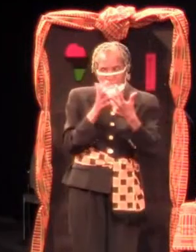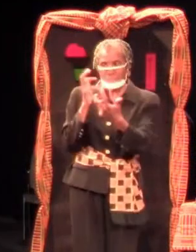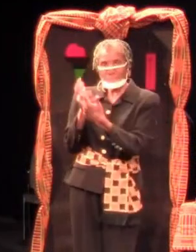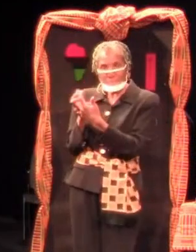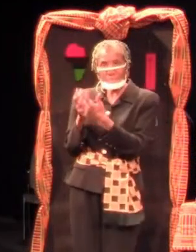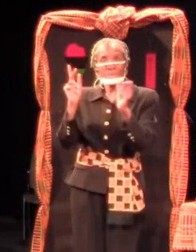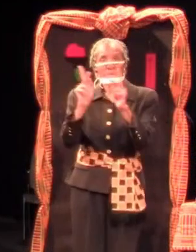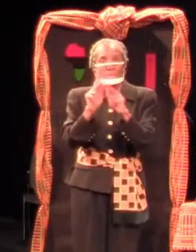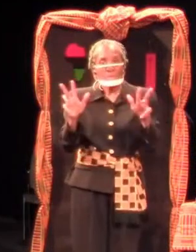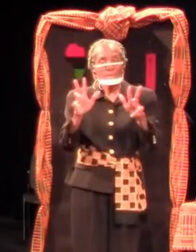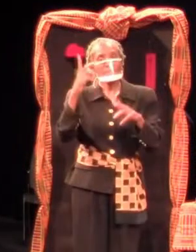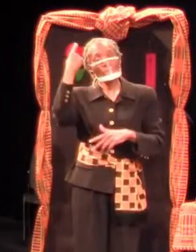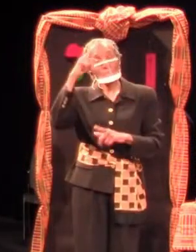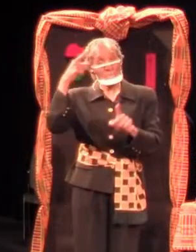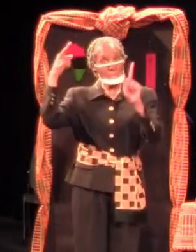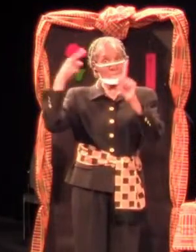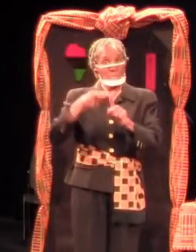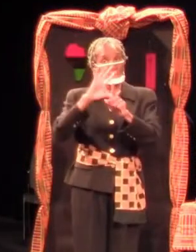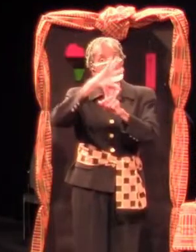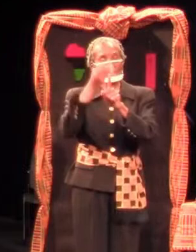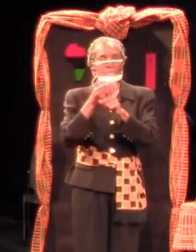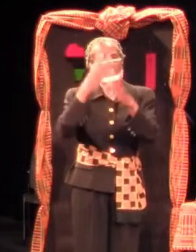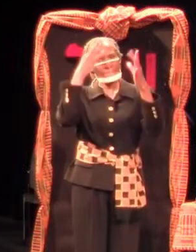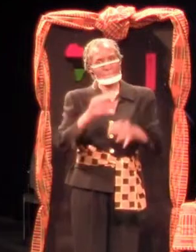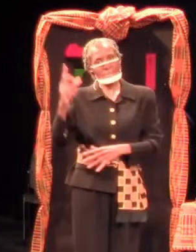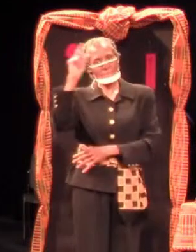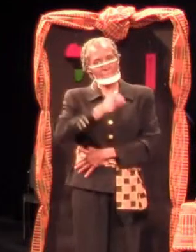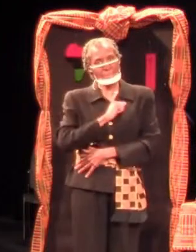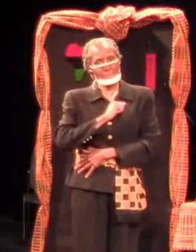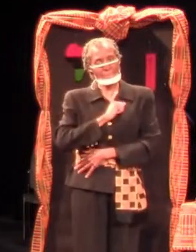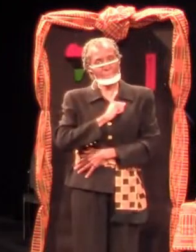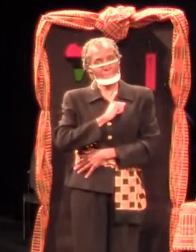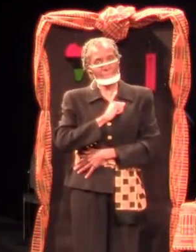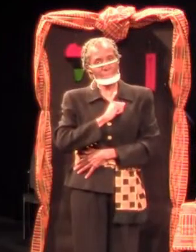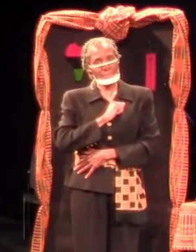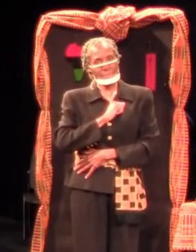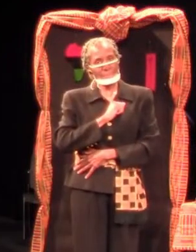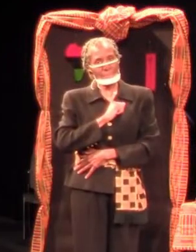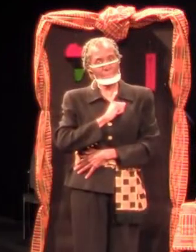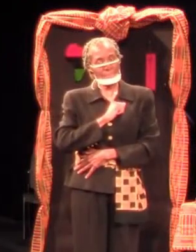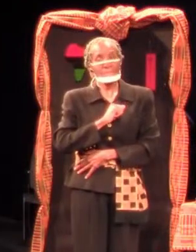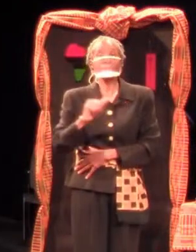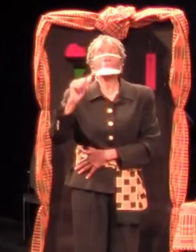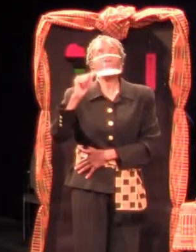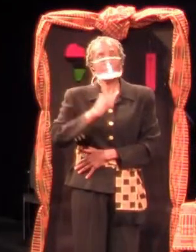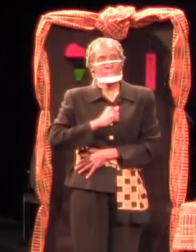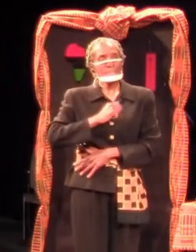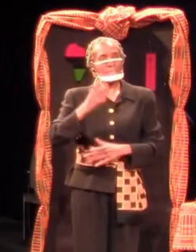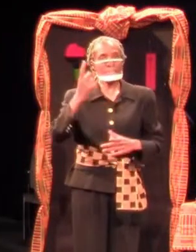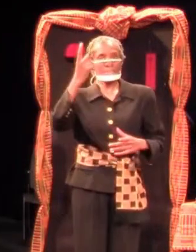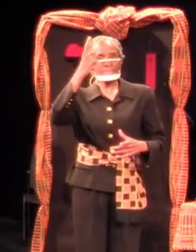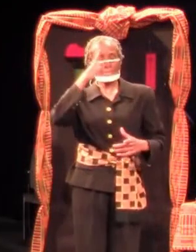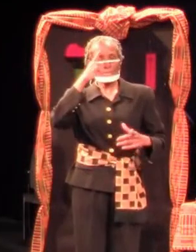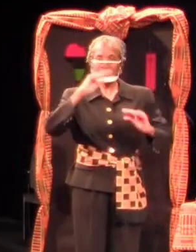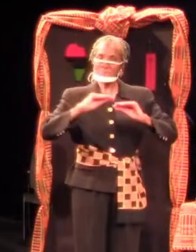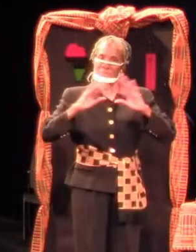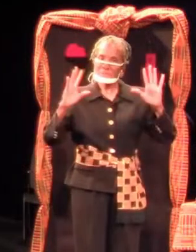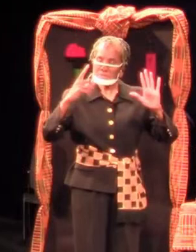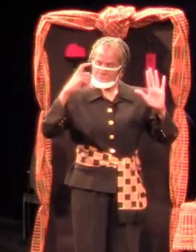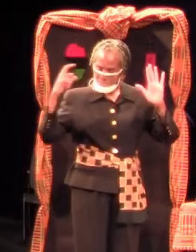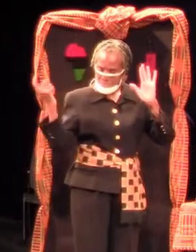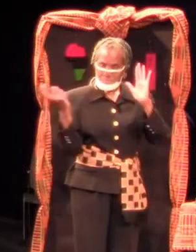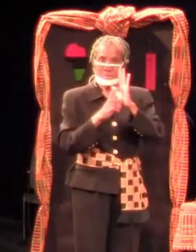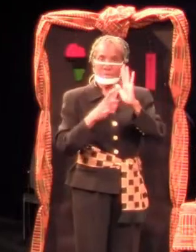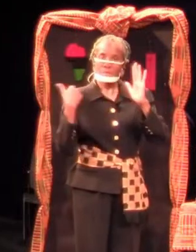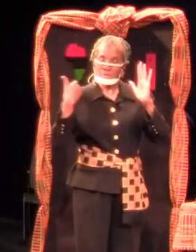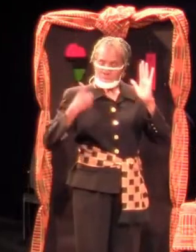was created as an act of cultural self-determination and as a self-conscious statement of our cultural truth